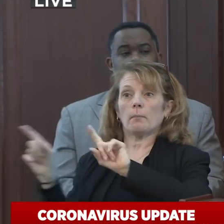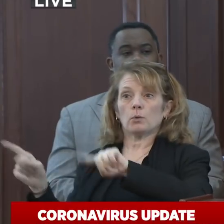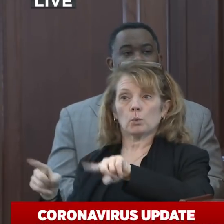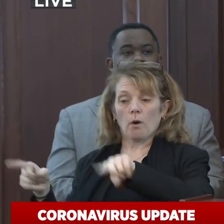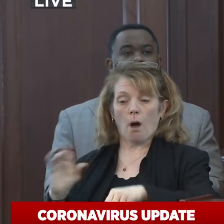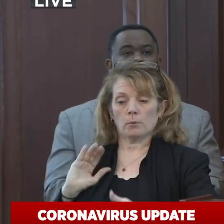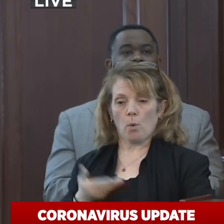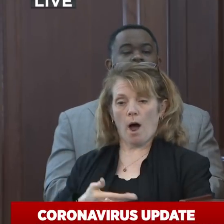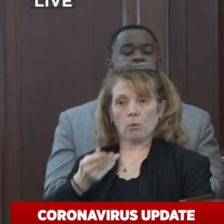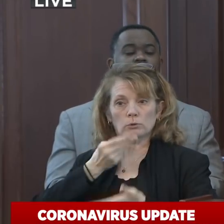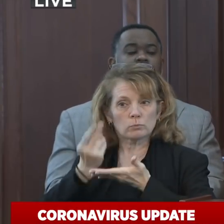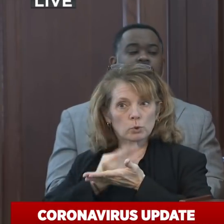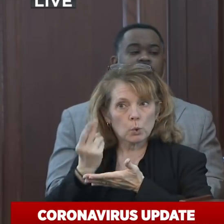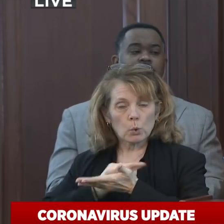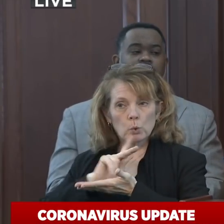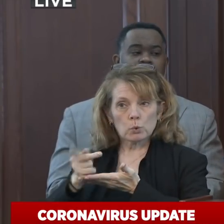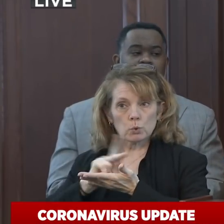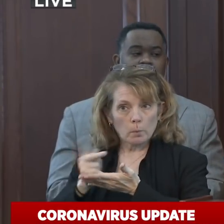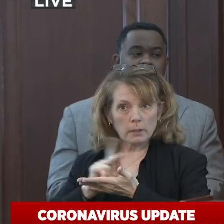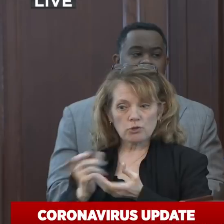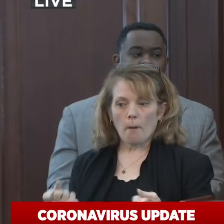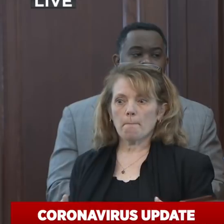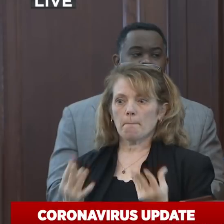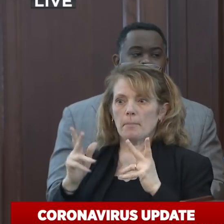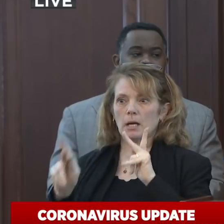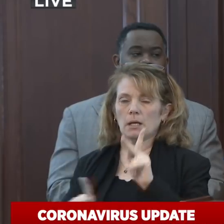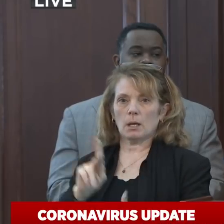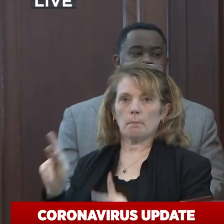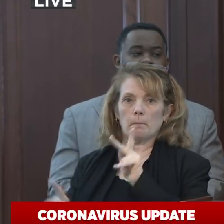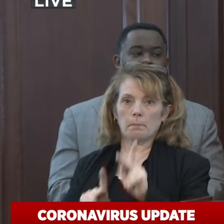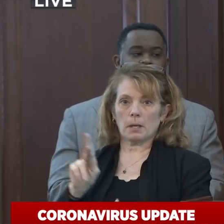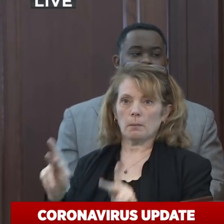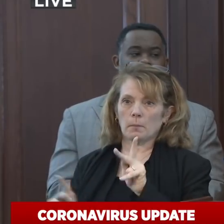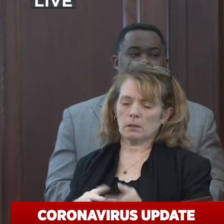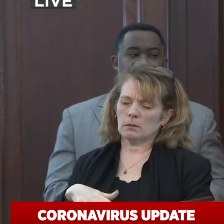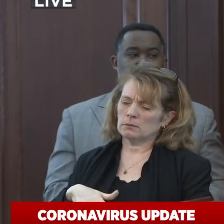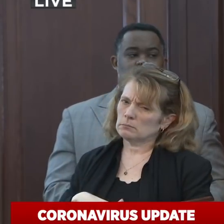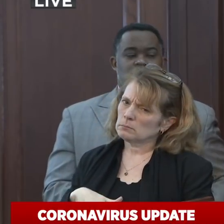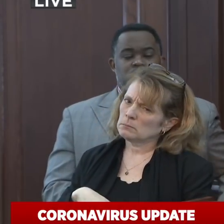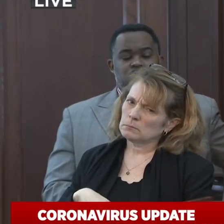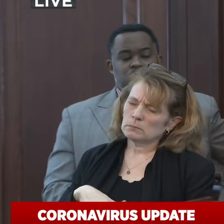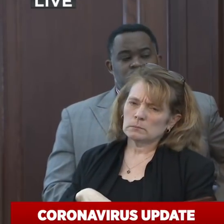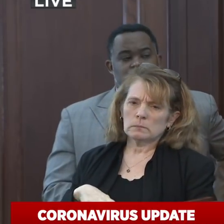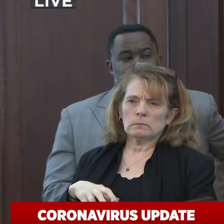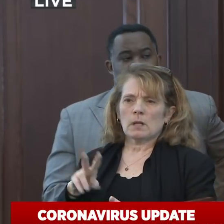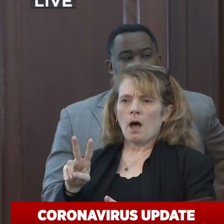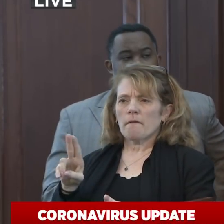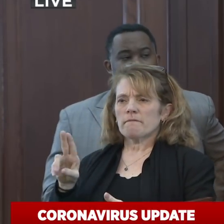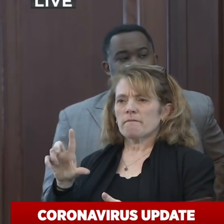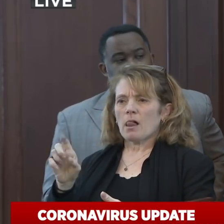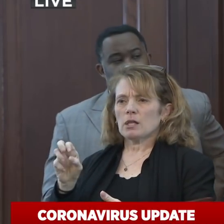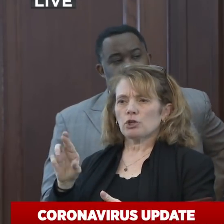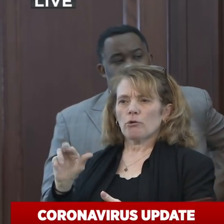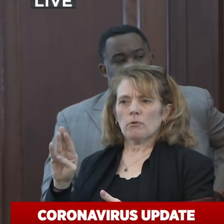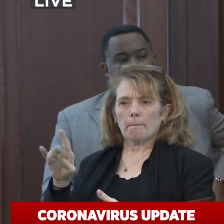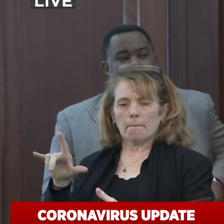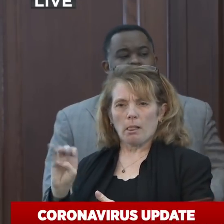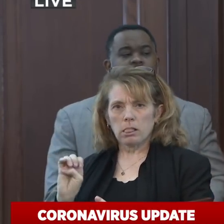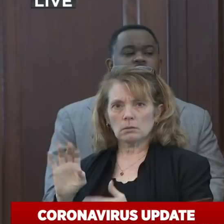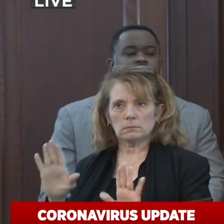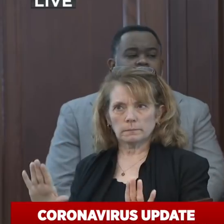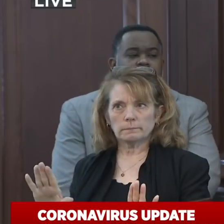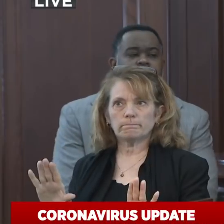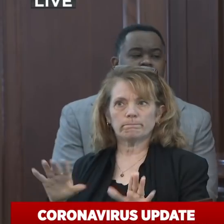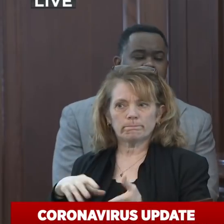kitchen, many of the clients there are in the most vulnerable positions that we can find in our communities. And so working